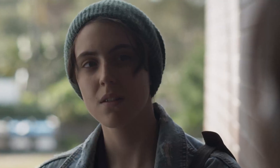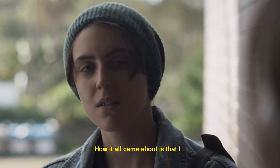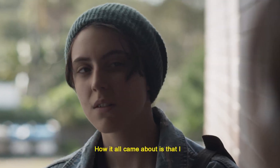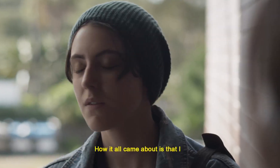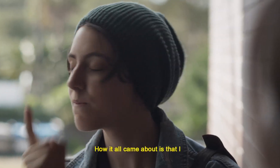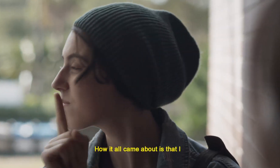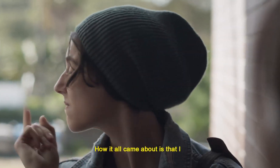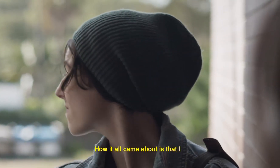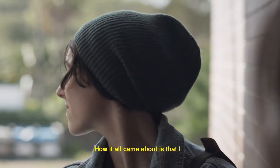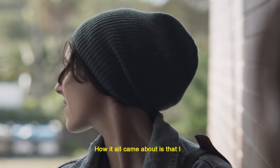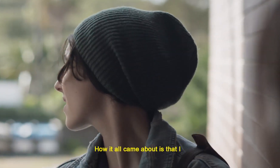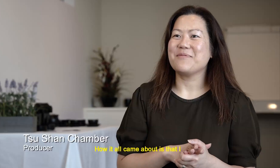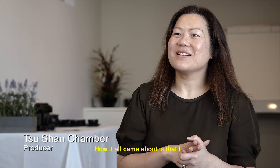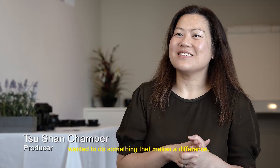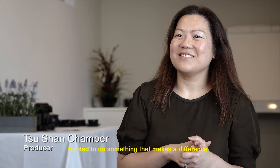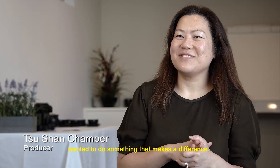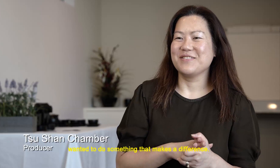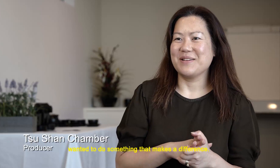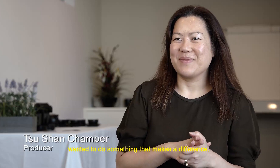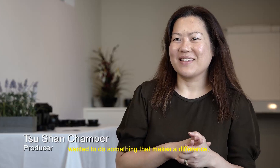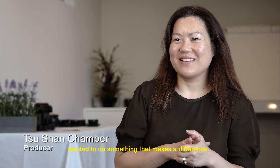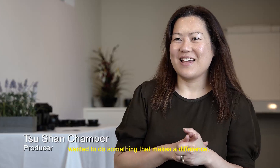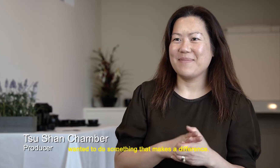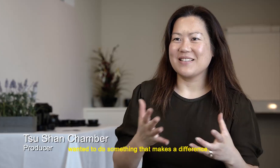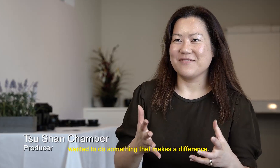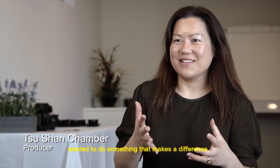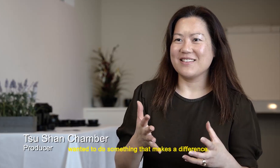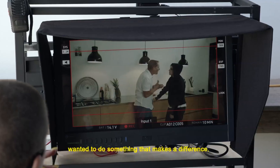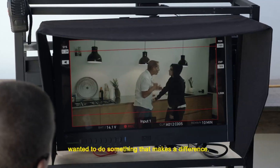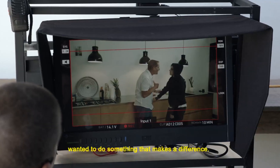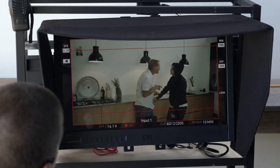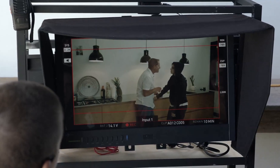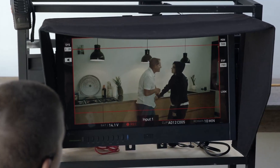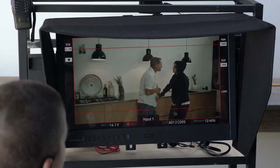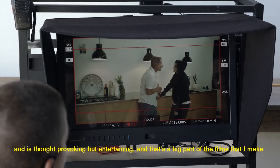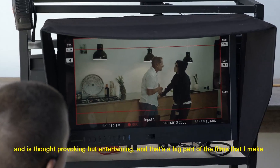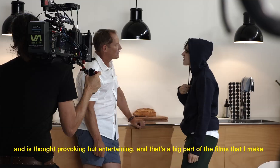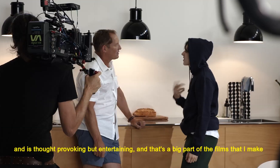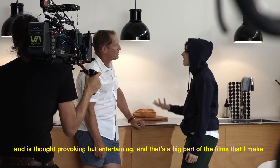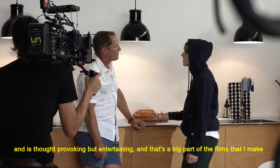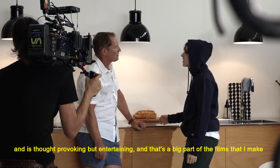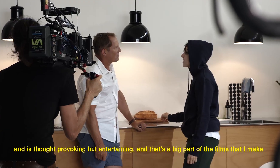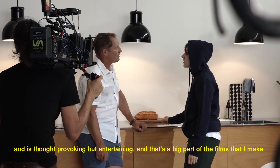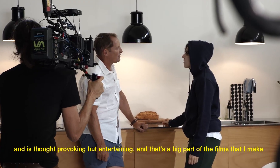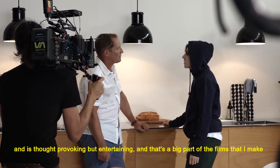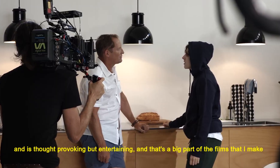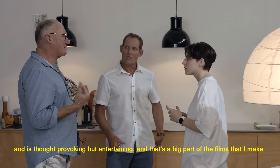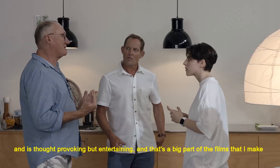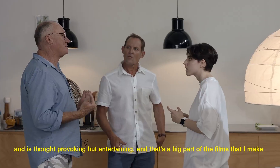How it all came about is that I wanted to do something that makes a difference and it's thought-provoking but entertaining and that's a big part of